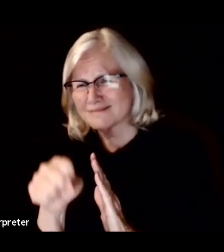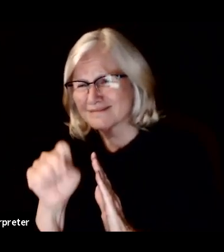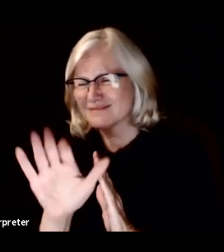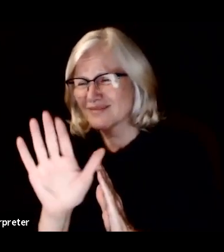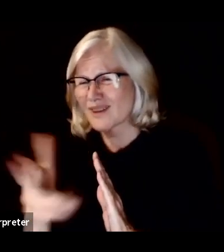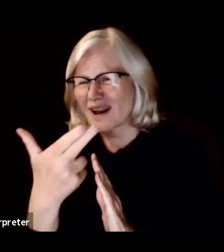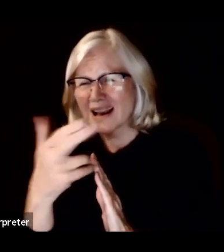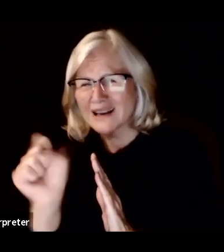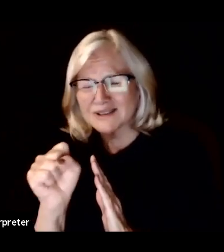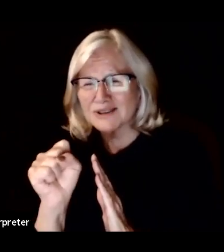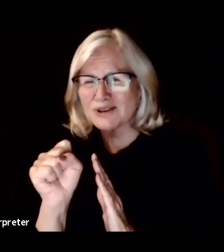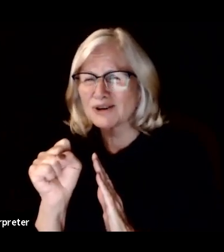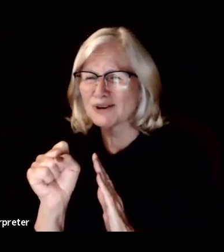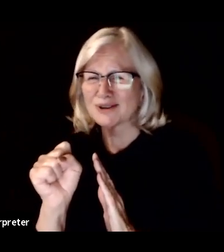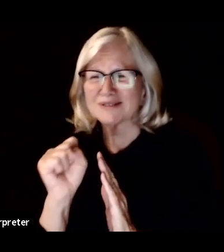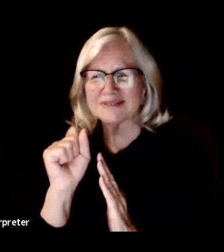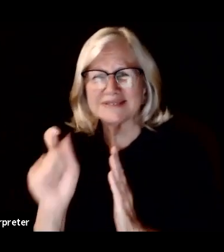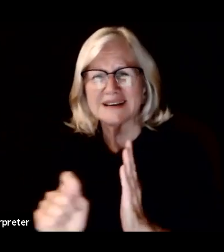so I absolutely